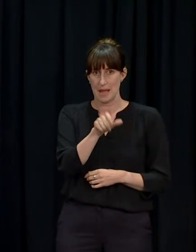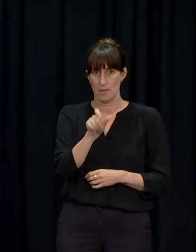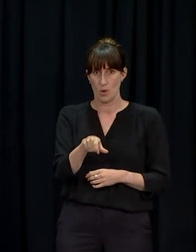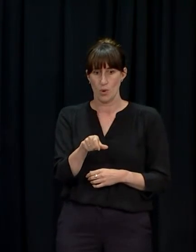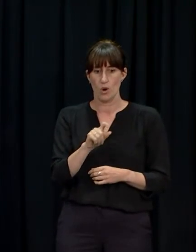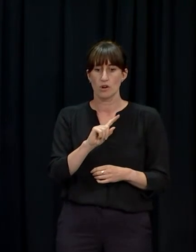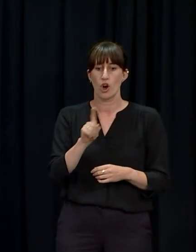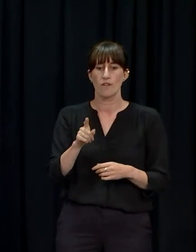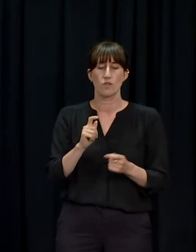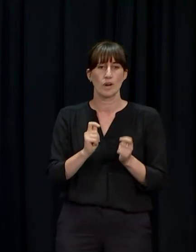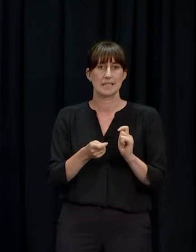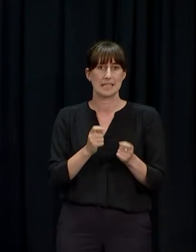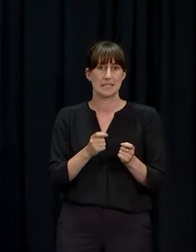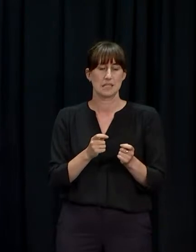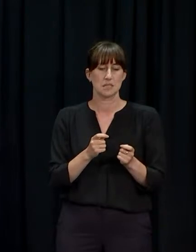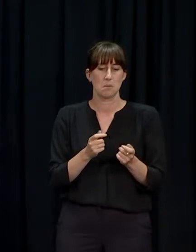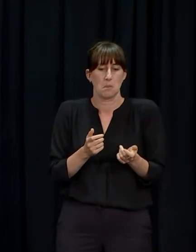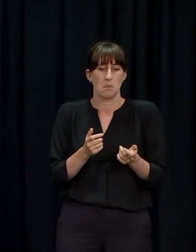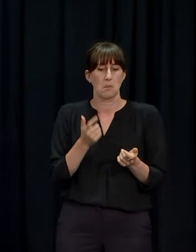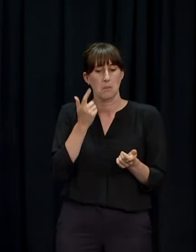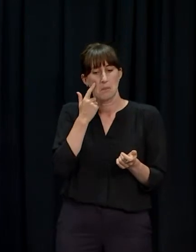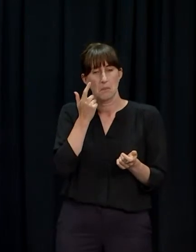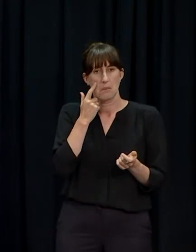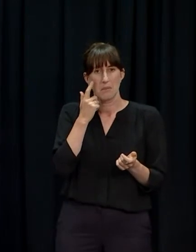is necessary. So we see